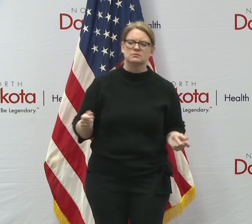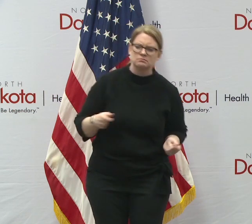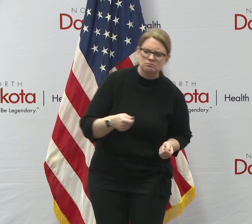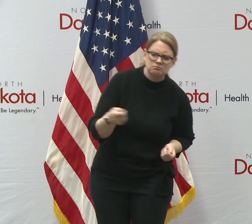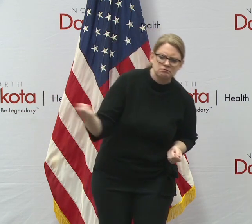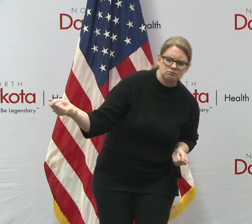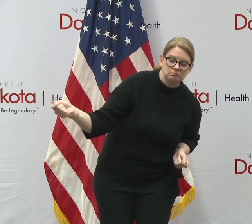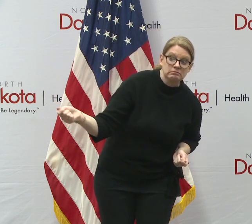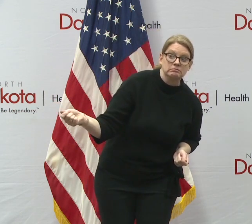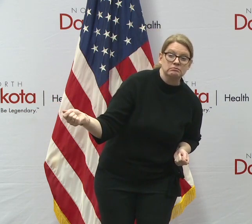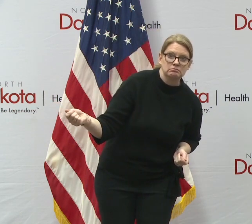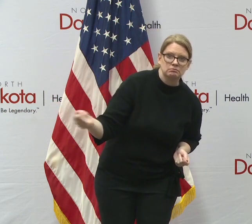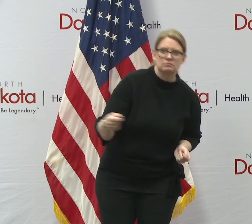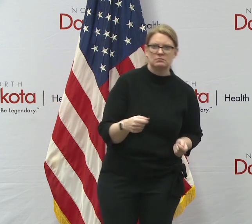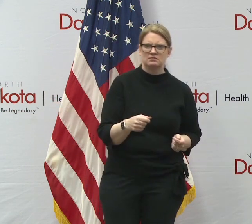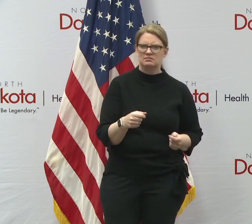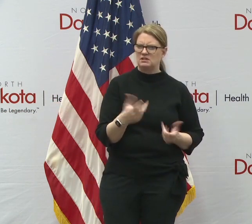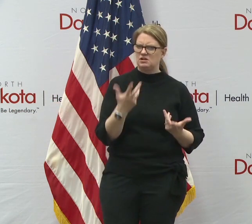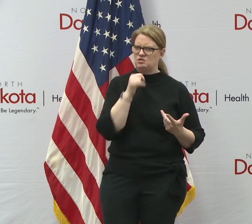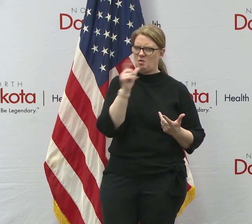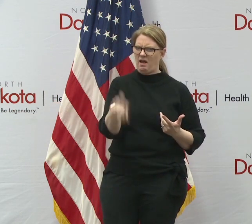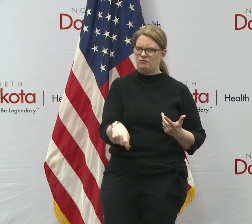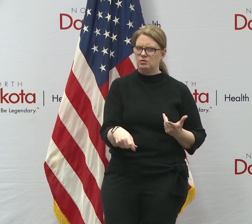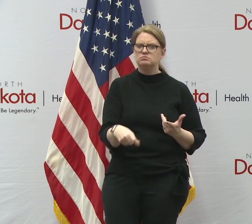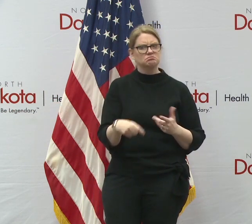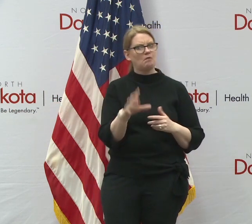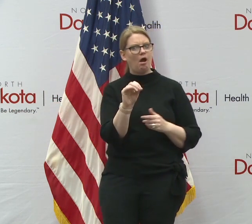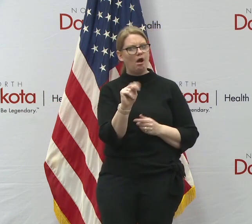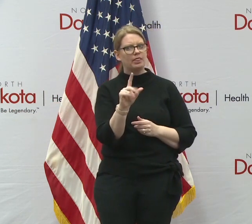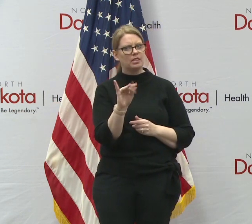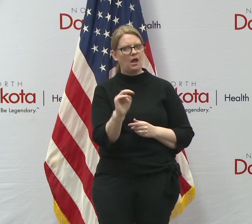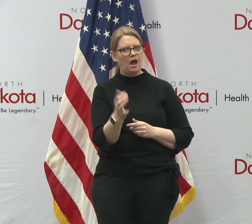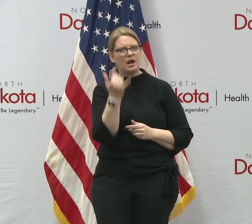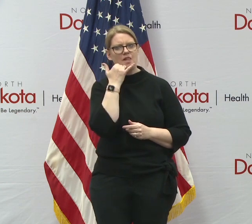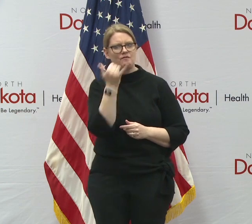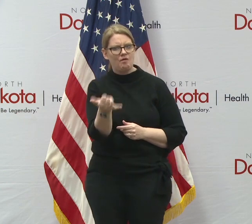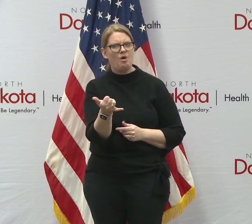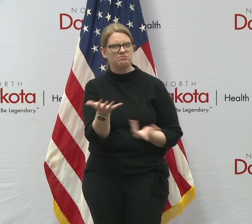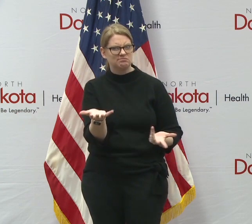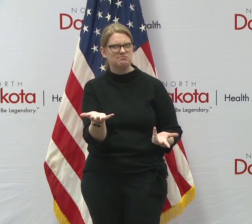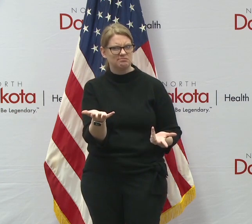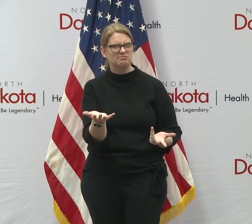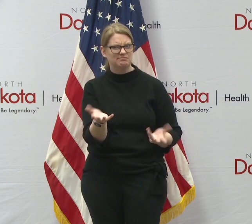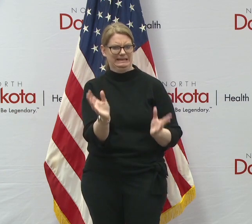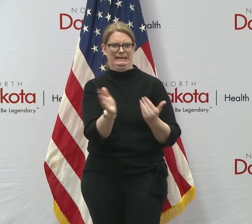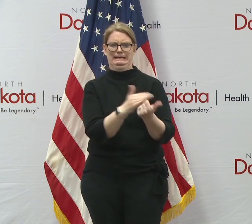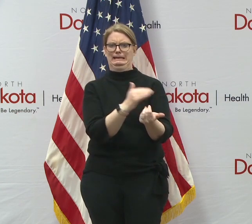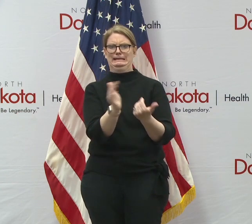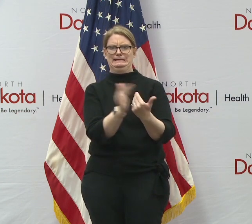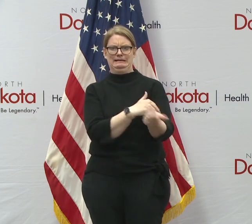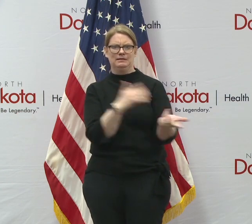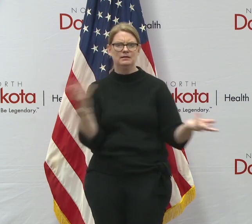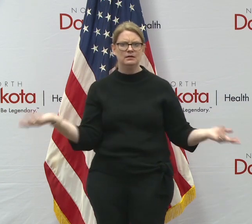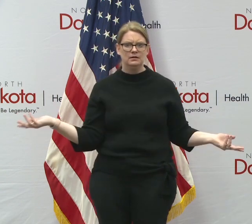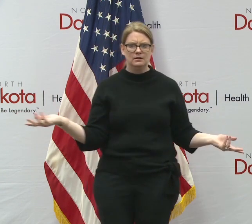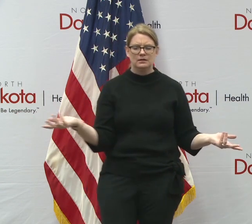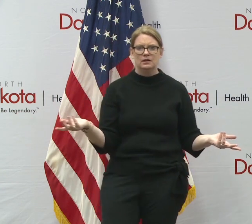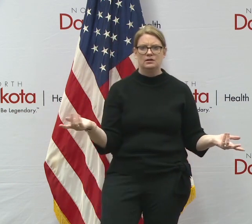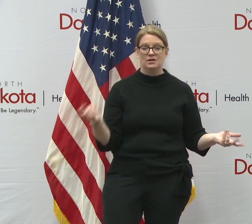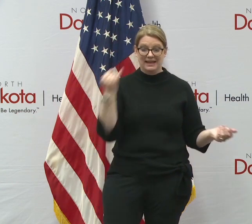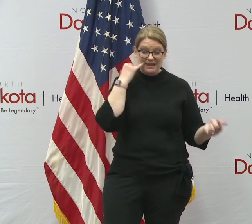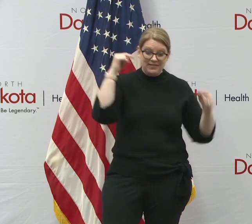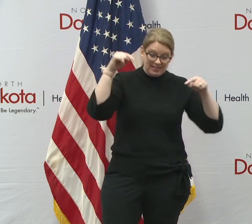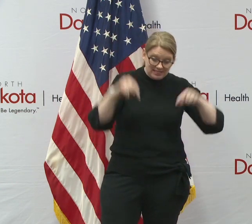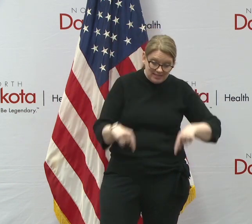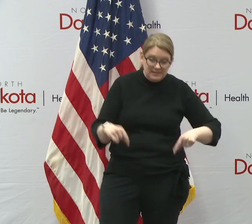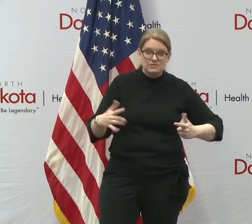here in North Dakota right now, whether you're employed or unemployed, whether you're whatever it is, if this is where you